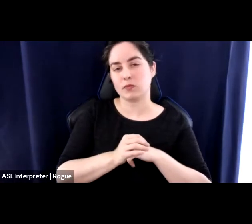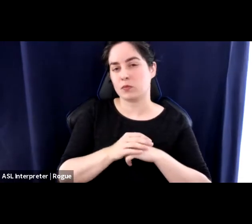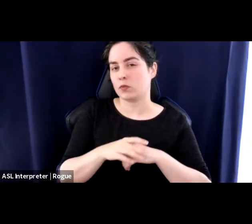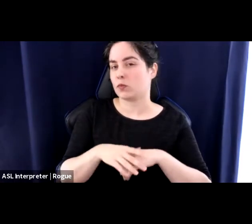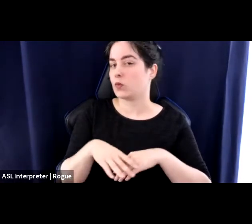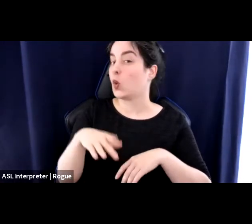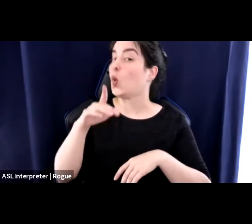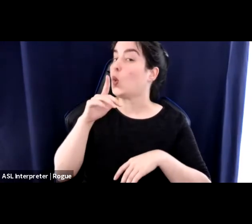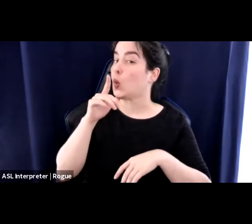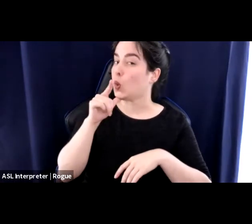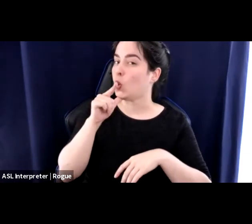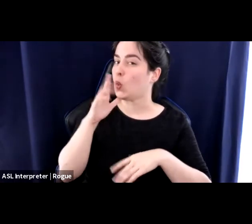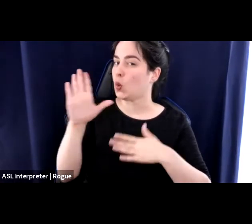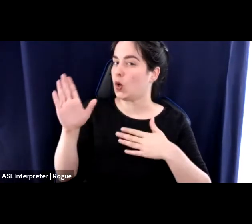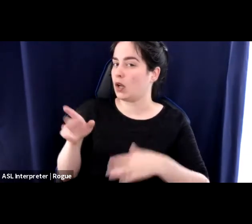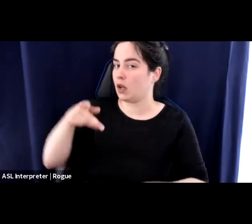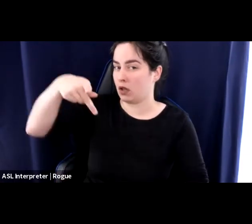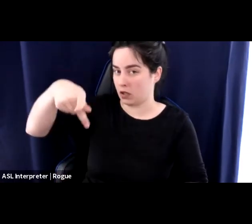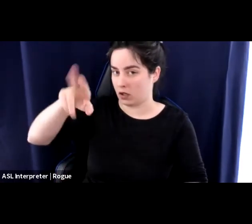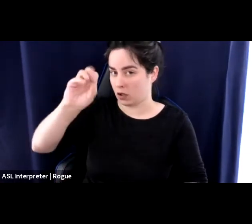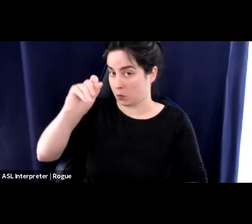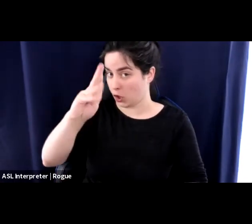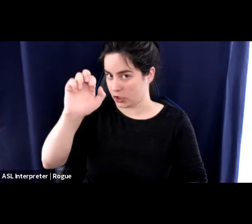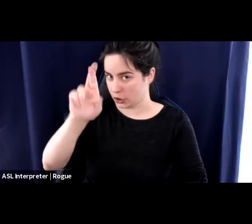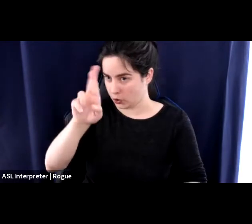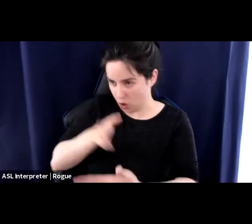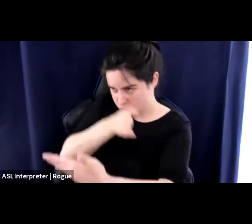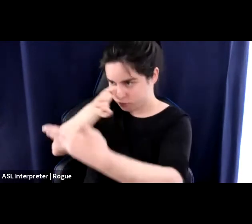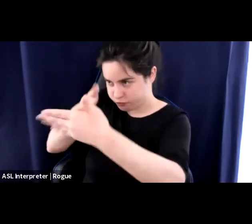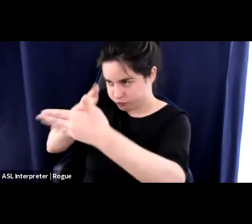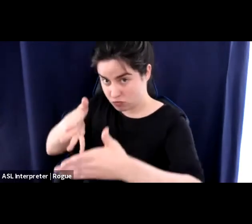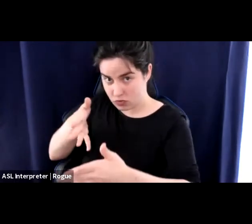who questioned the complainant much more, and that